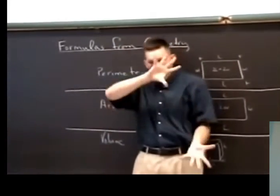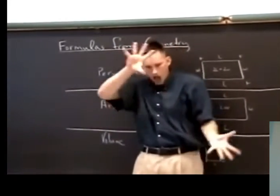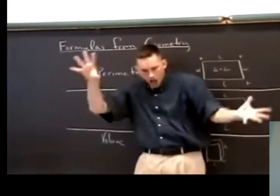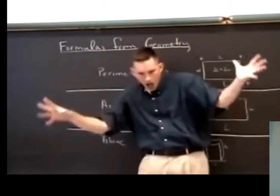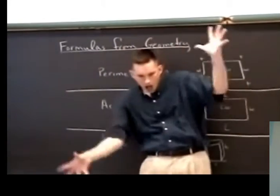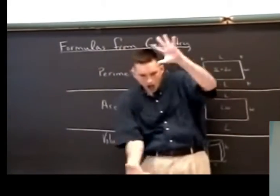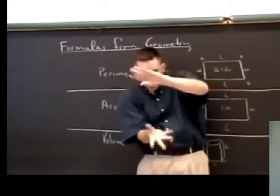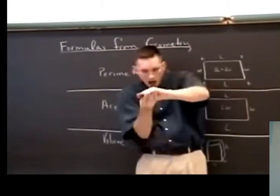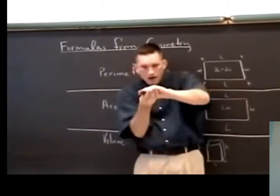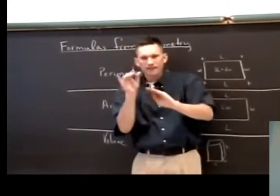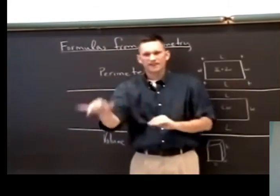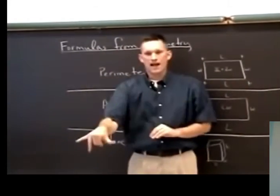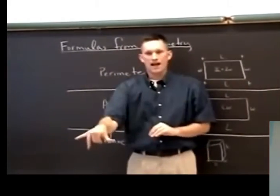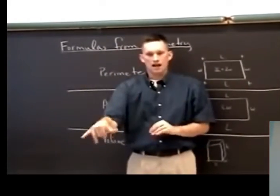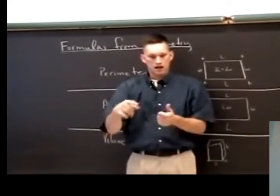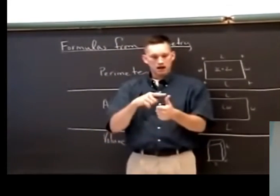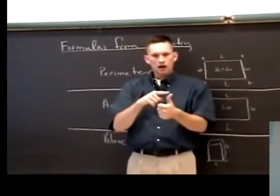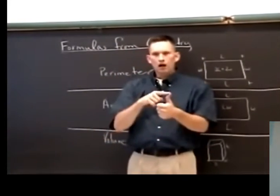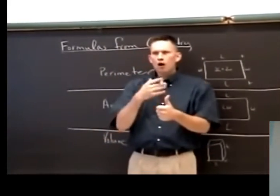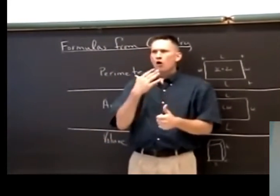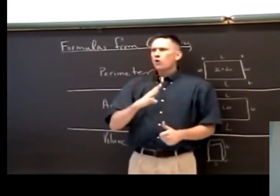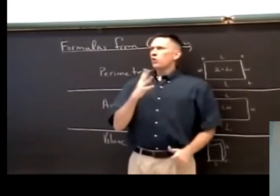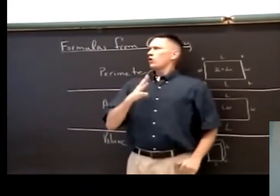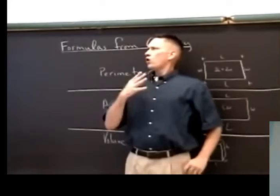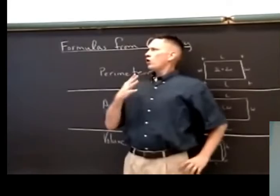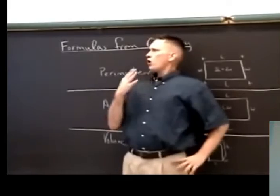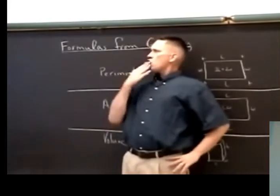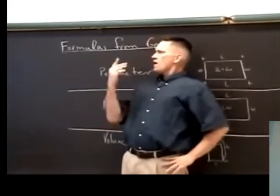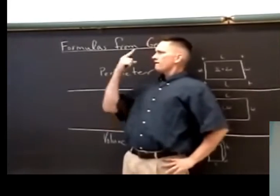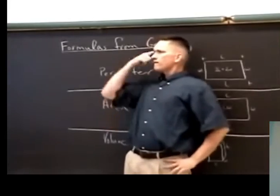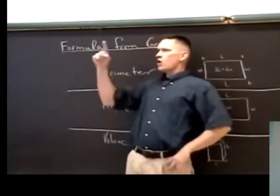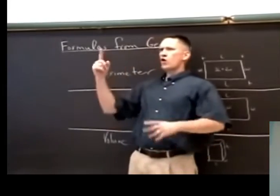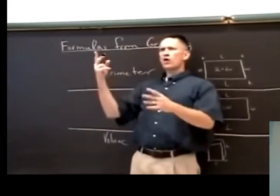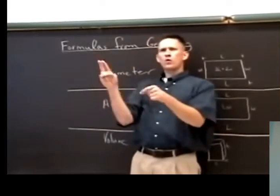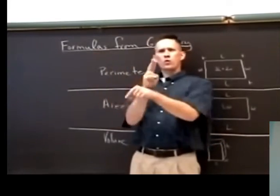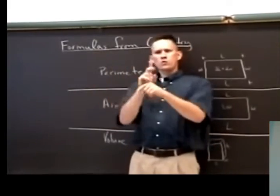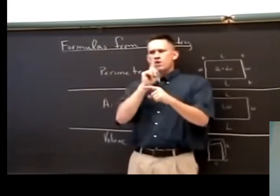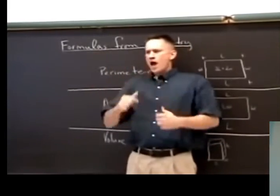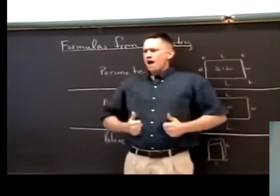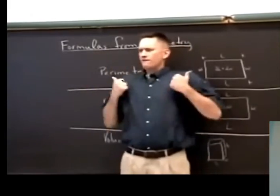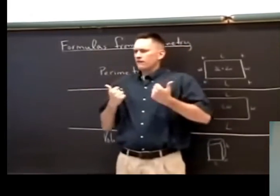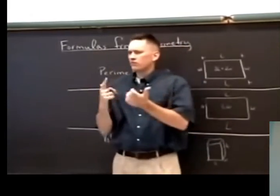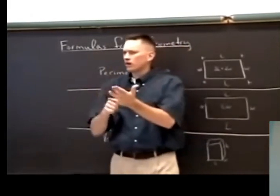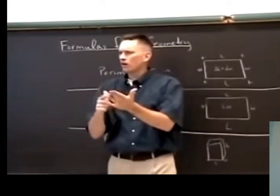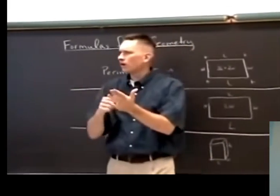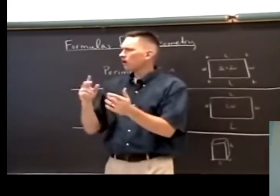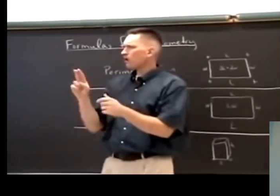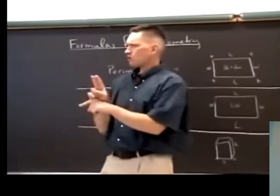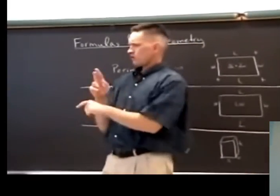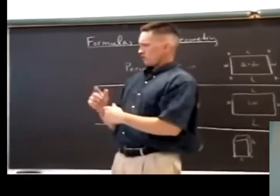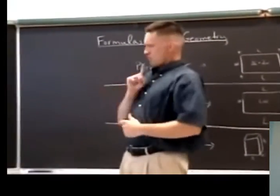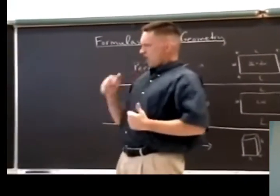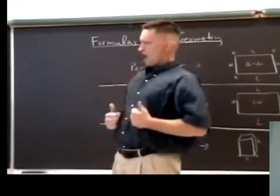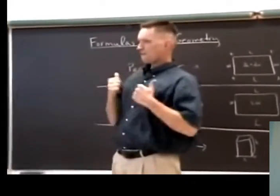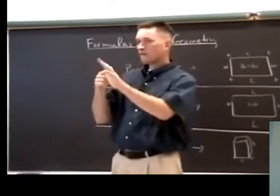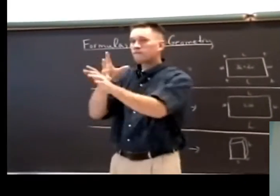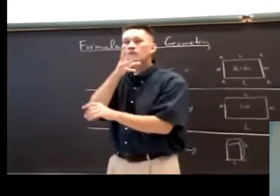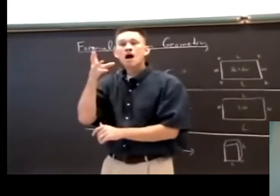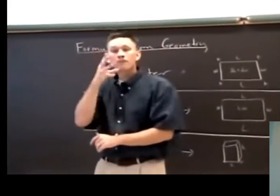length is 5 feet and the width is 10 feet. So how would we figure out how to use that in real life?